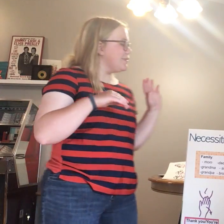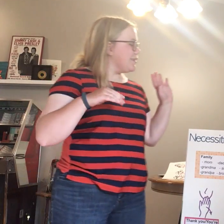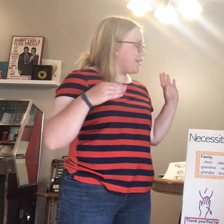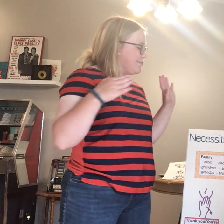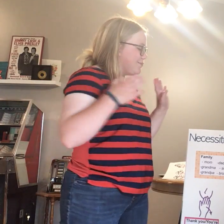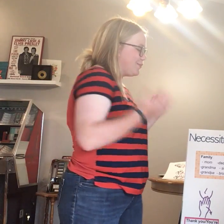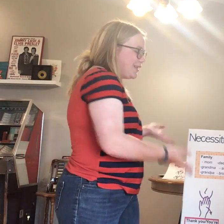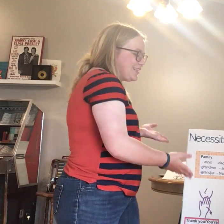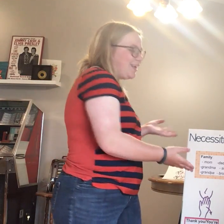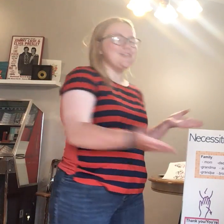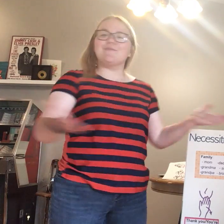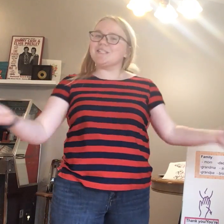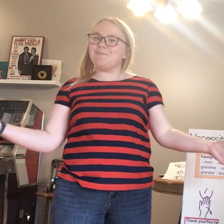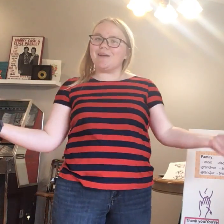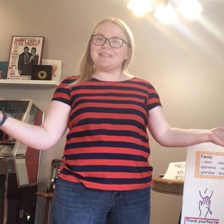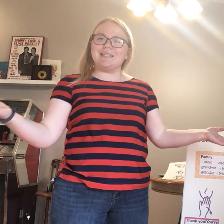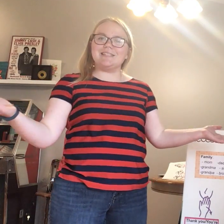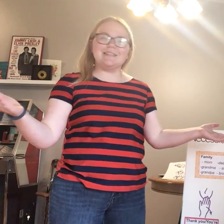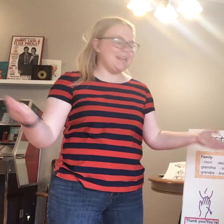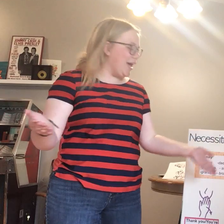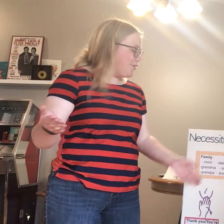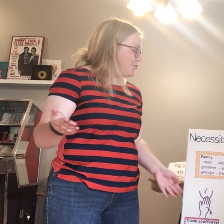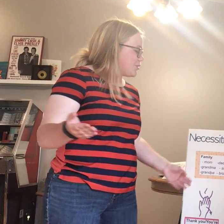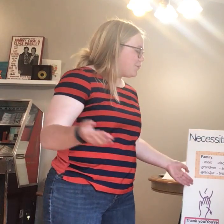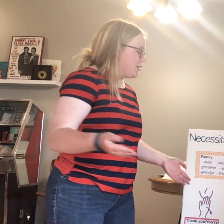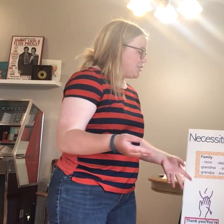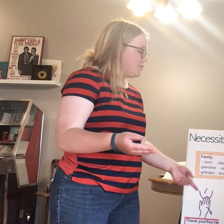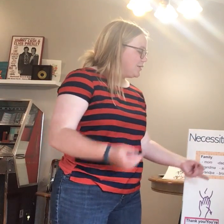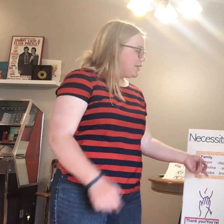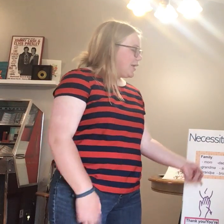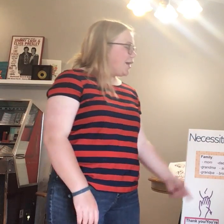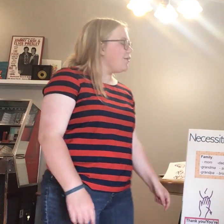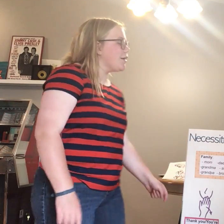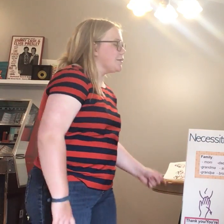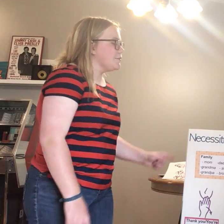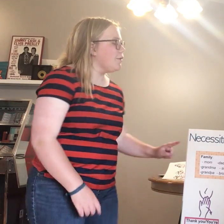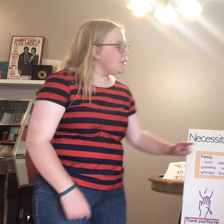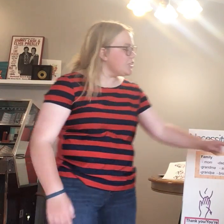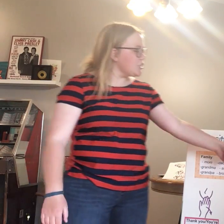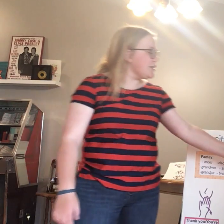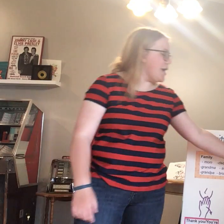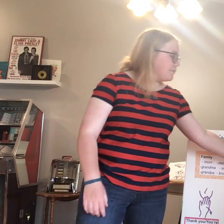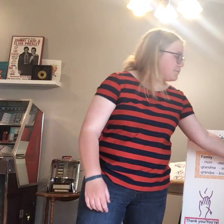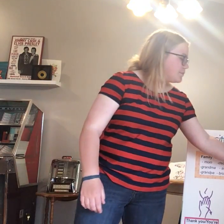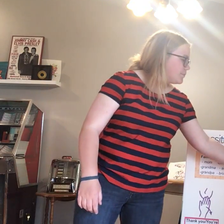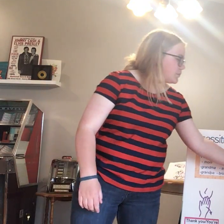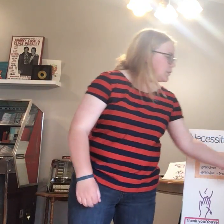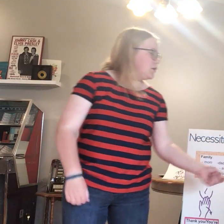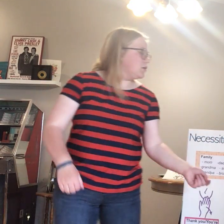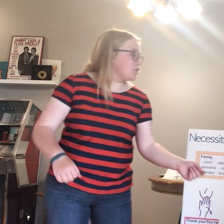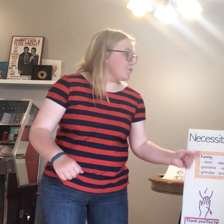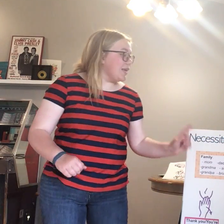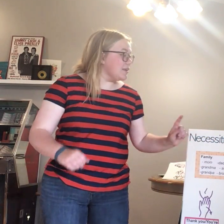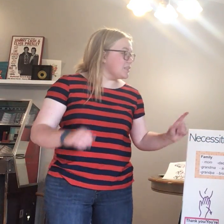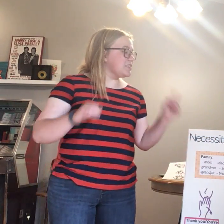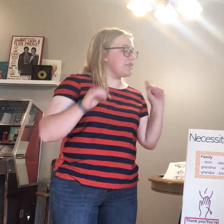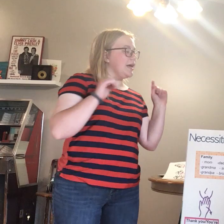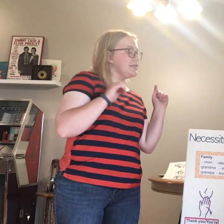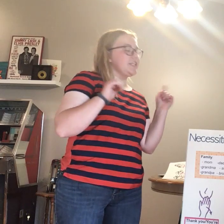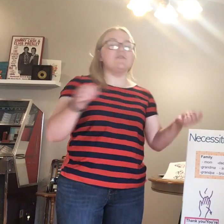okay, those are responses to how you would respond to. How are you? Now what is your name? So that it's signed your